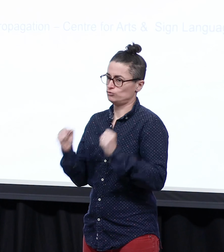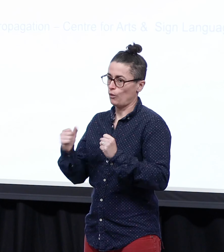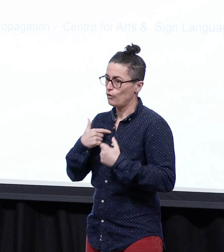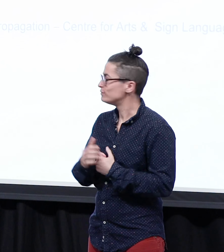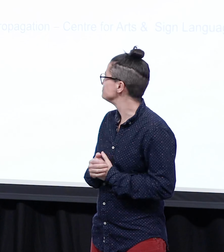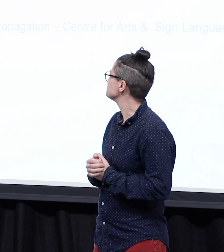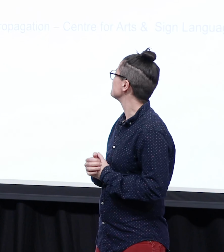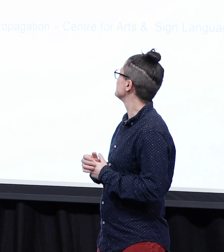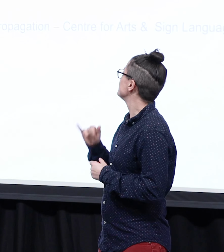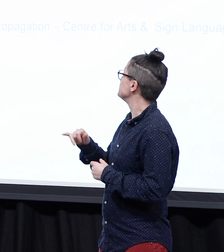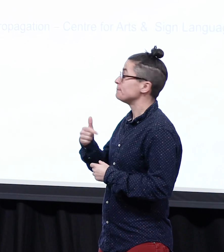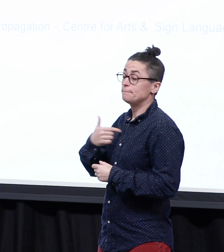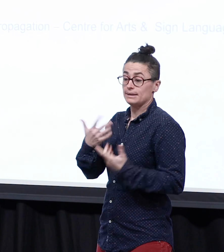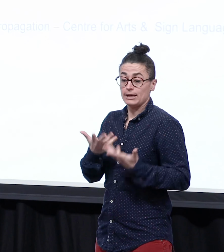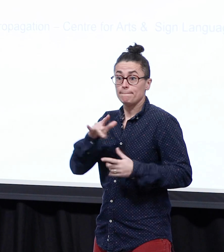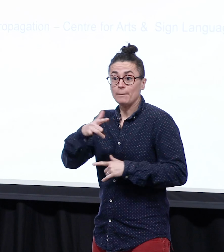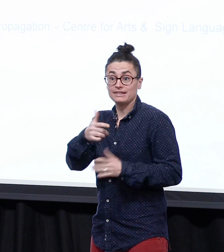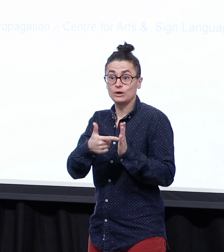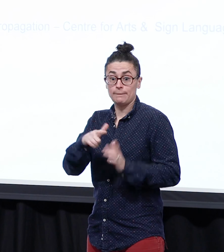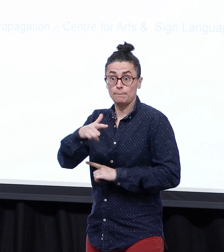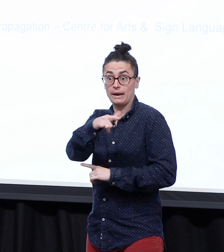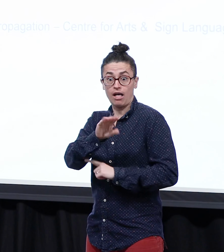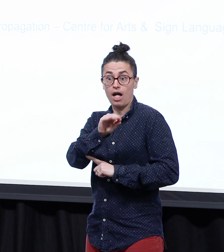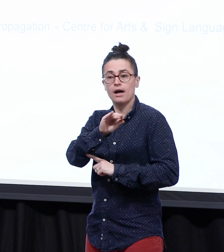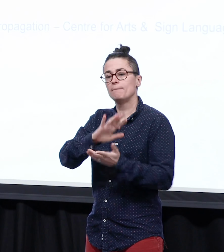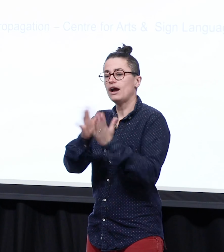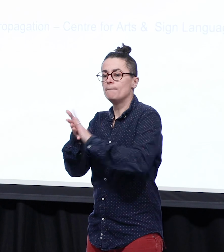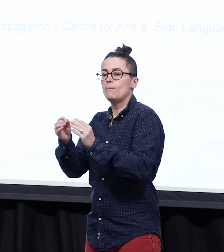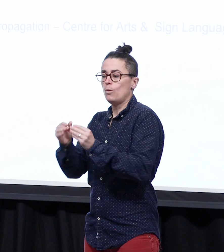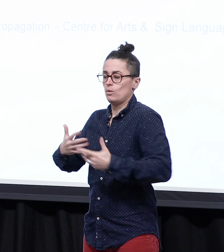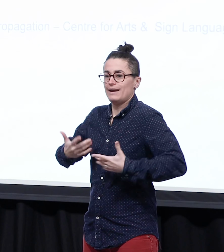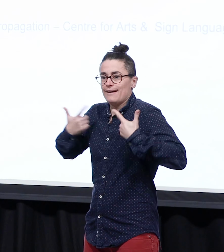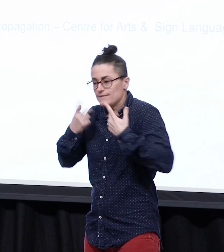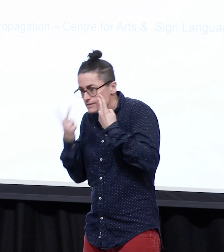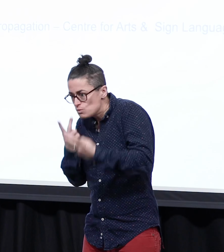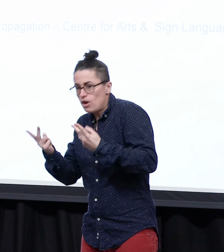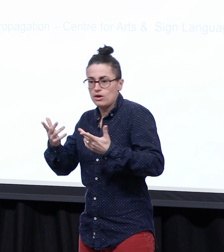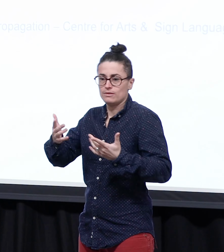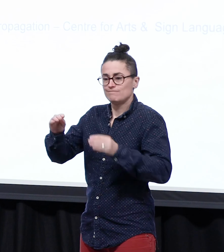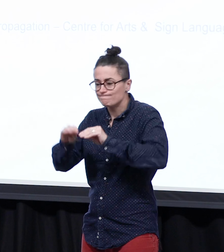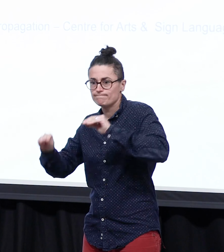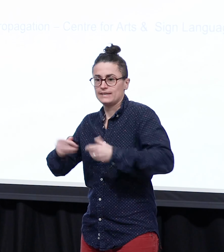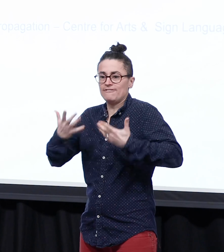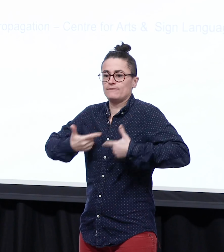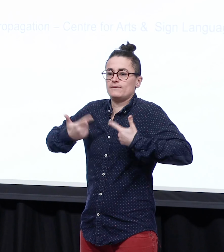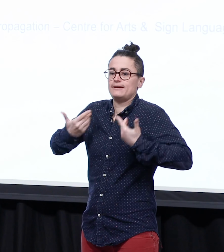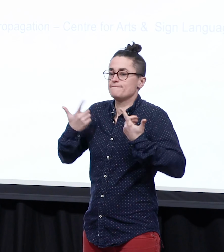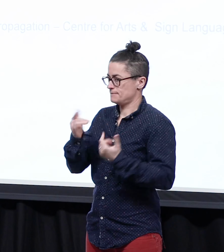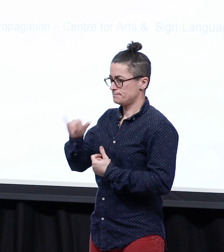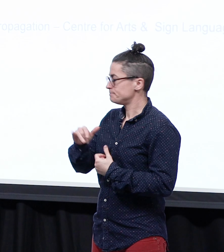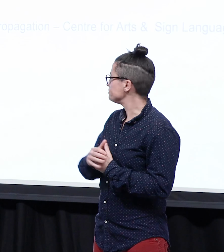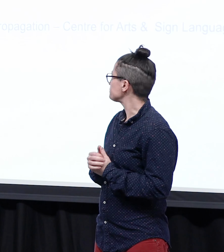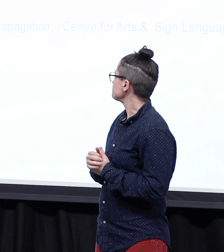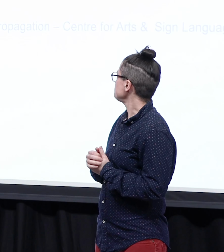a lot with the visual arts. I do puppetry as well, and it's a different